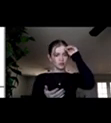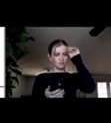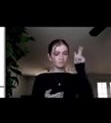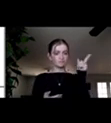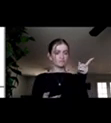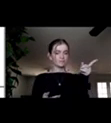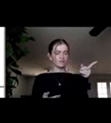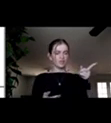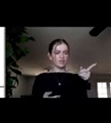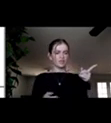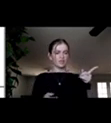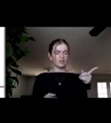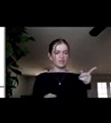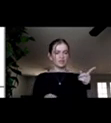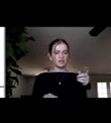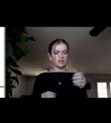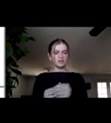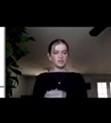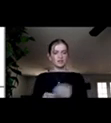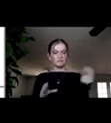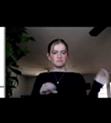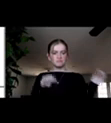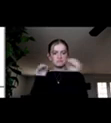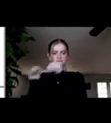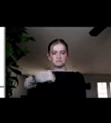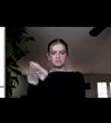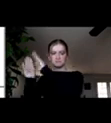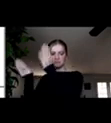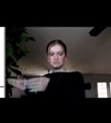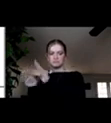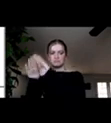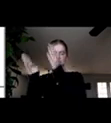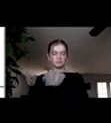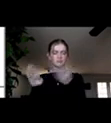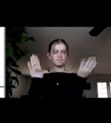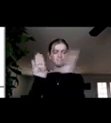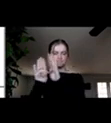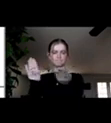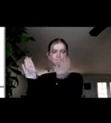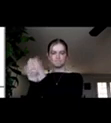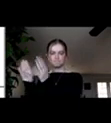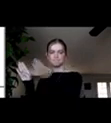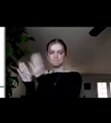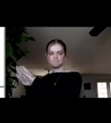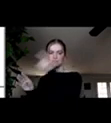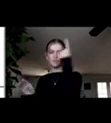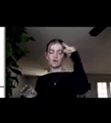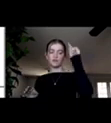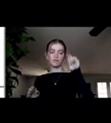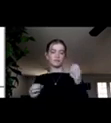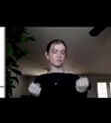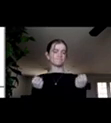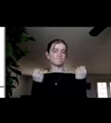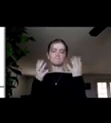They were thought to be ineducable and were shut away in homes for many years.